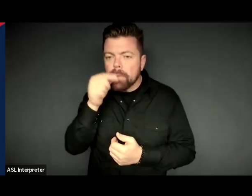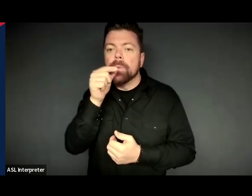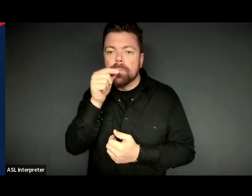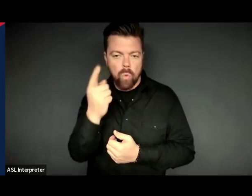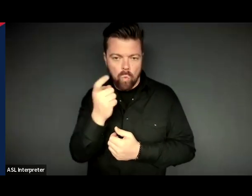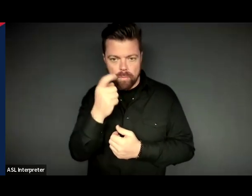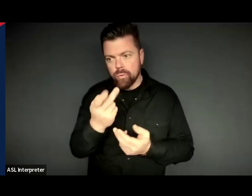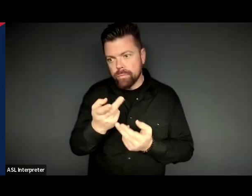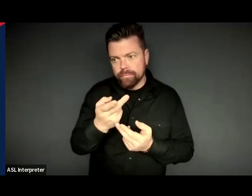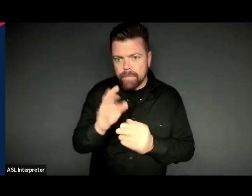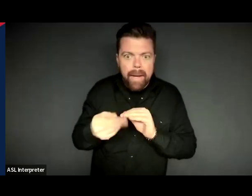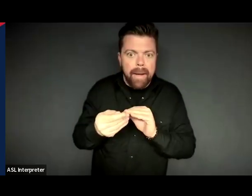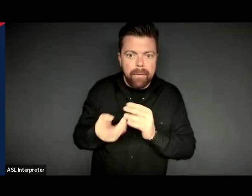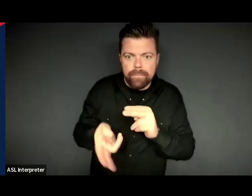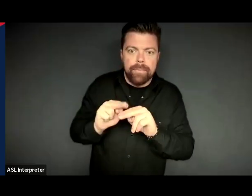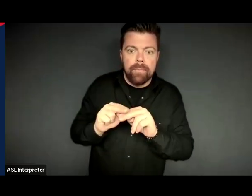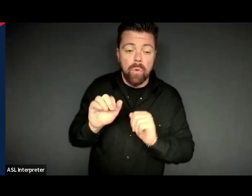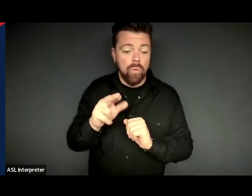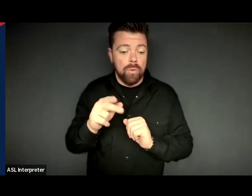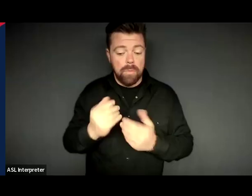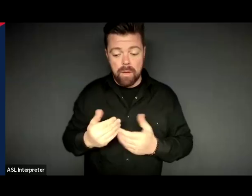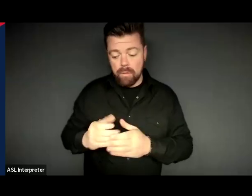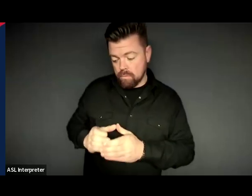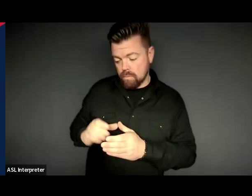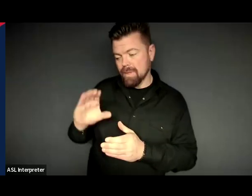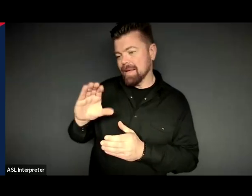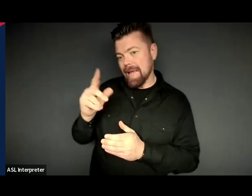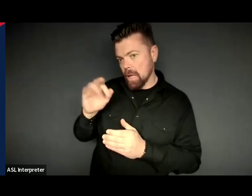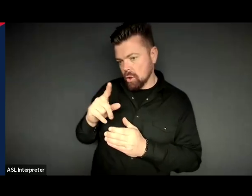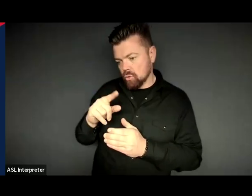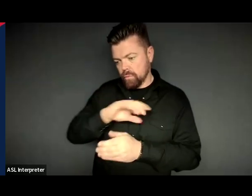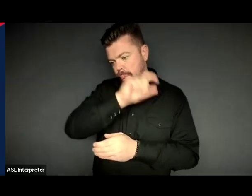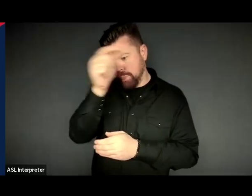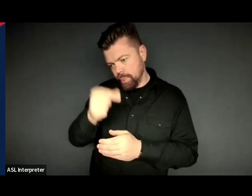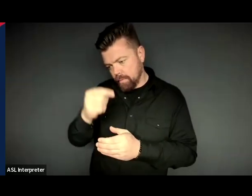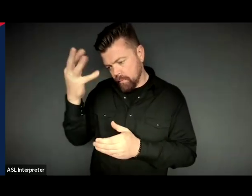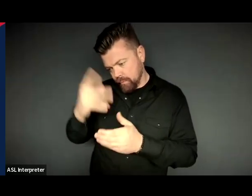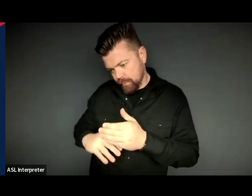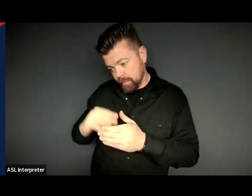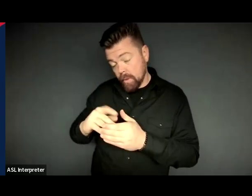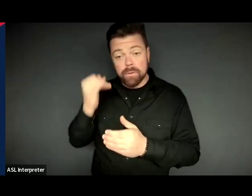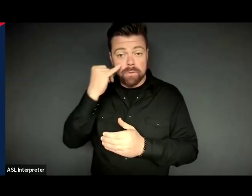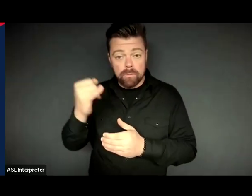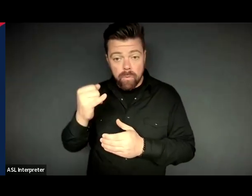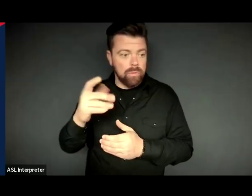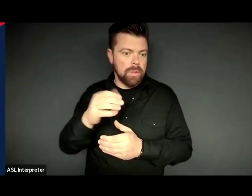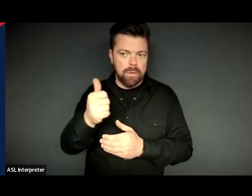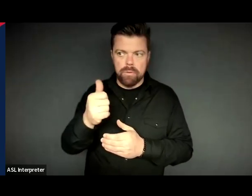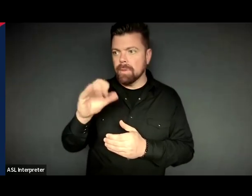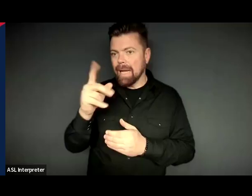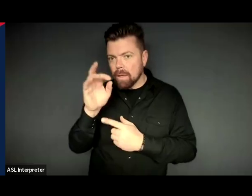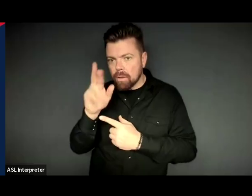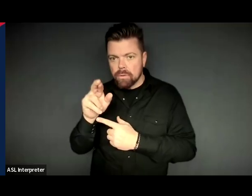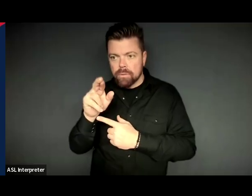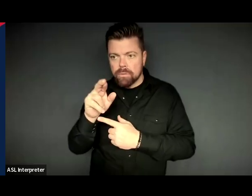intermittent catheterization and you have a controlled amount, you really can't do this. But if you have an indwelling catheter or suprapubic catheter,